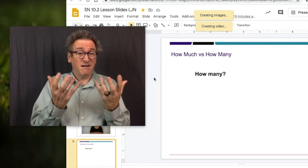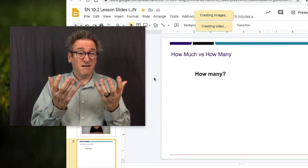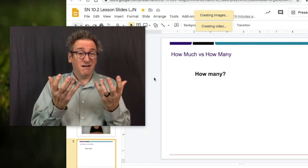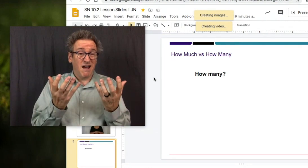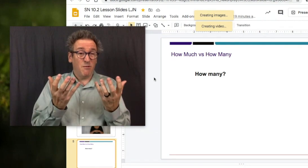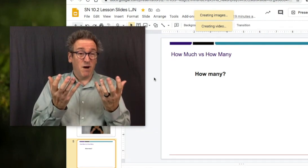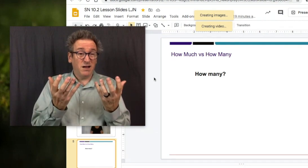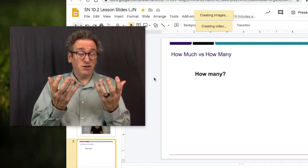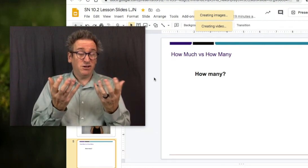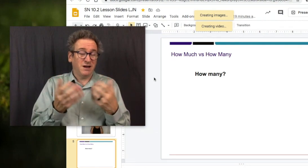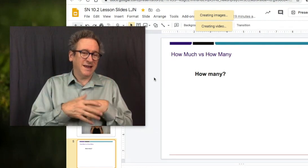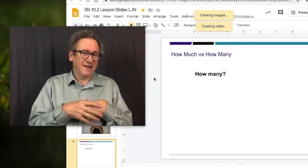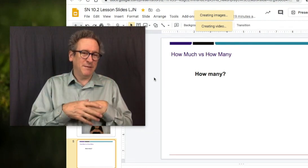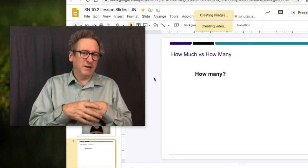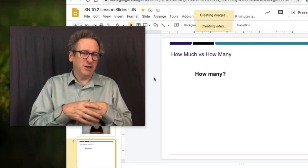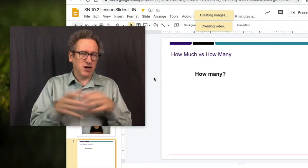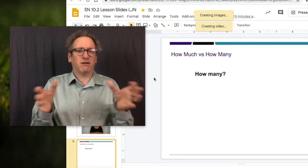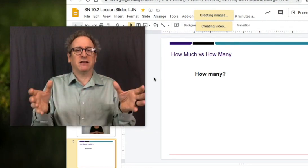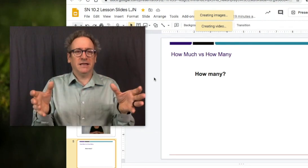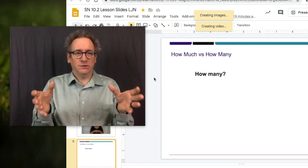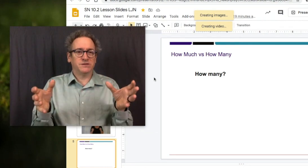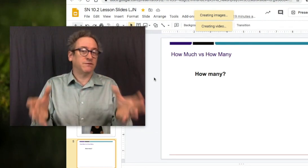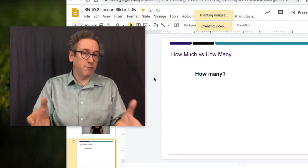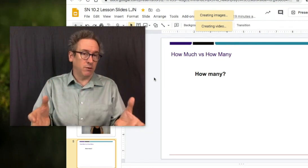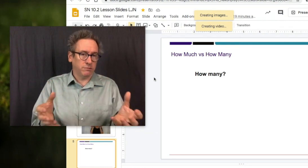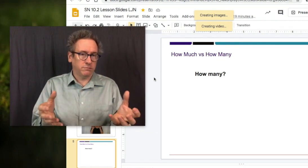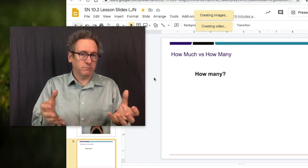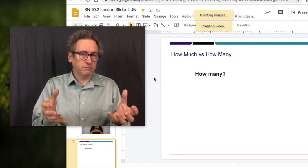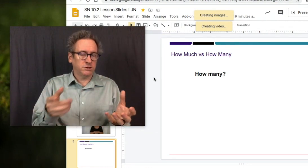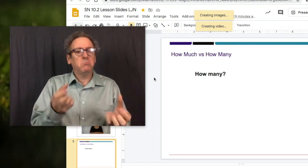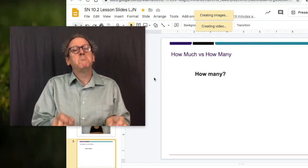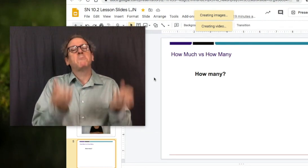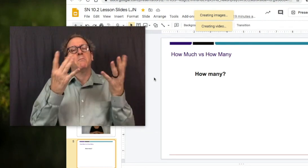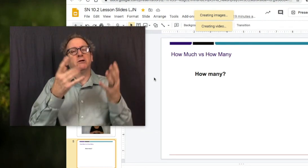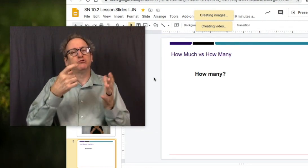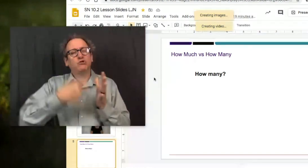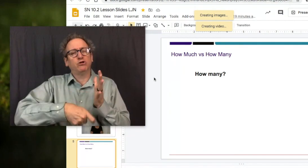the how much, can be generically used for both.